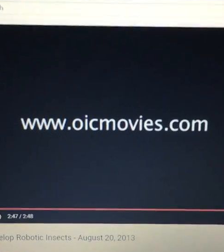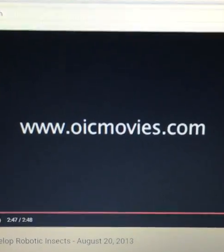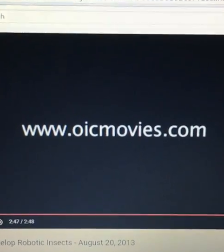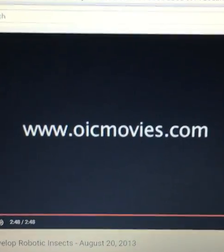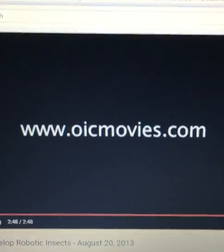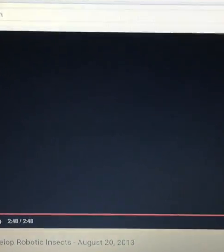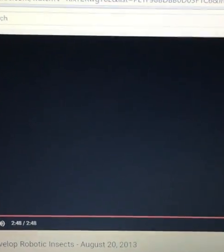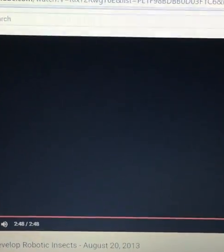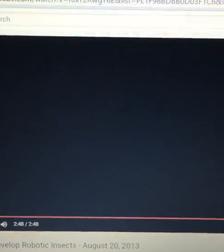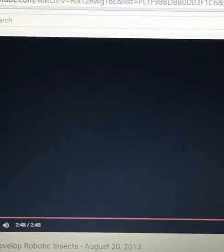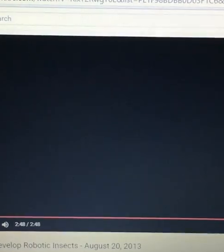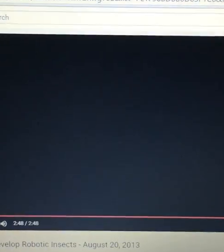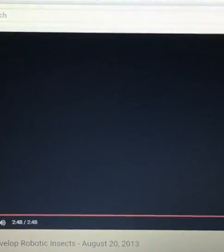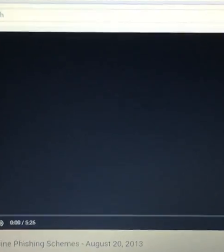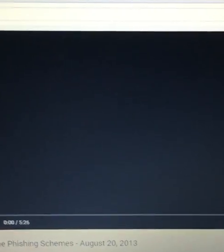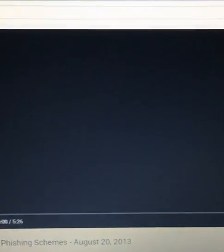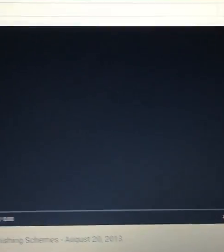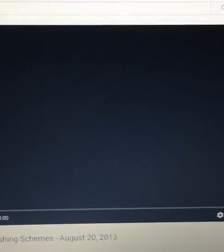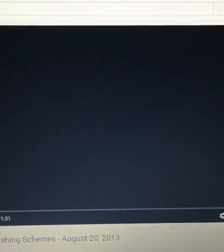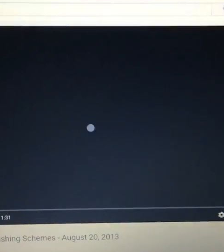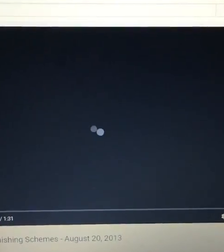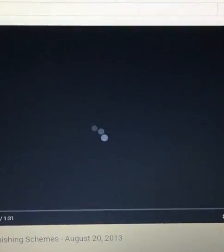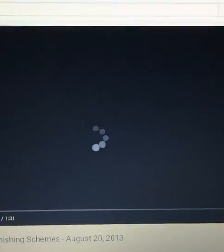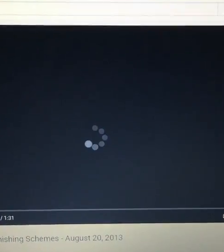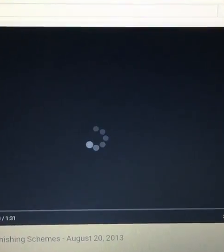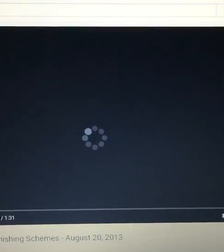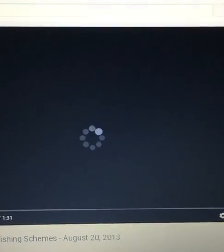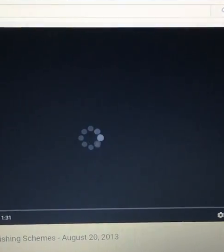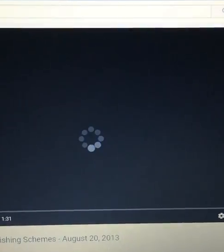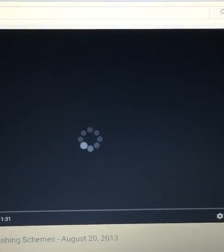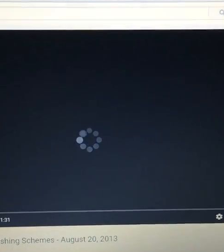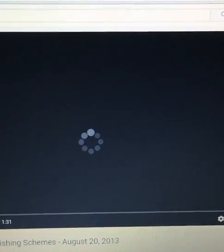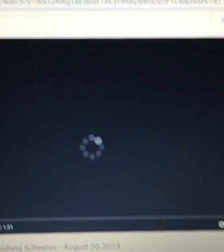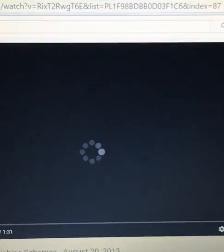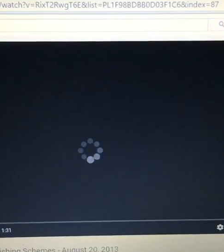combat to help catch bad guys. Who knows?